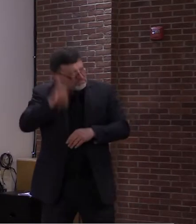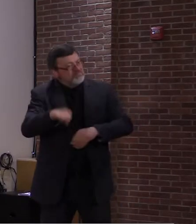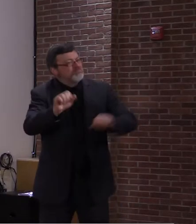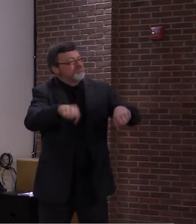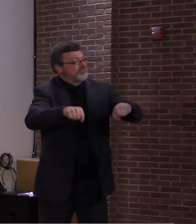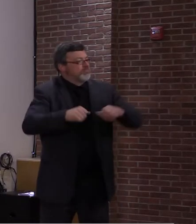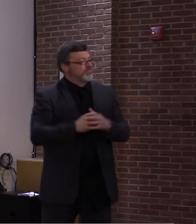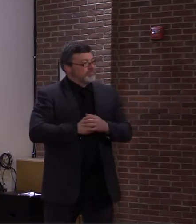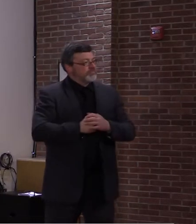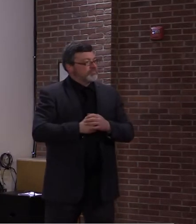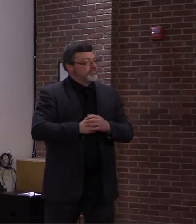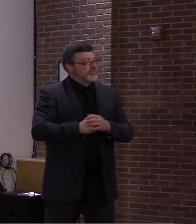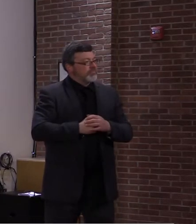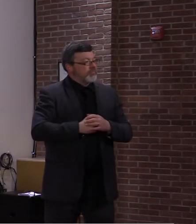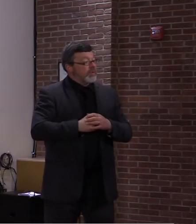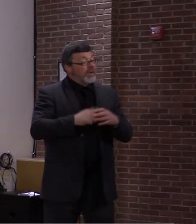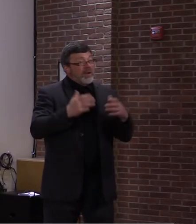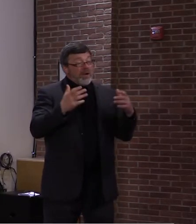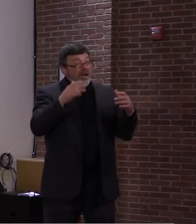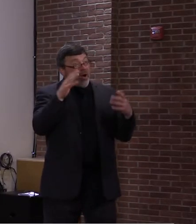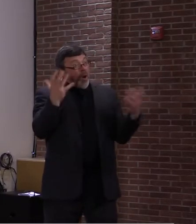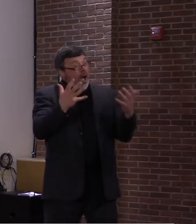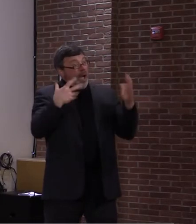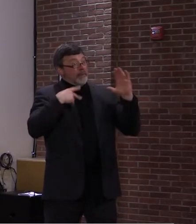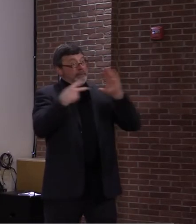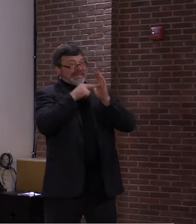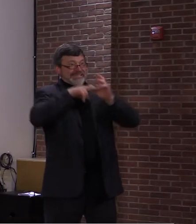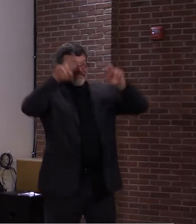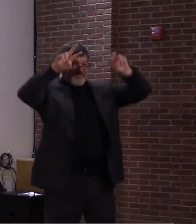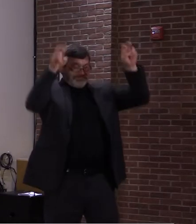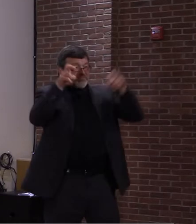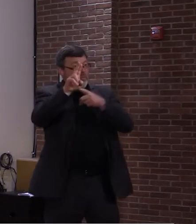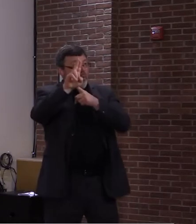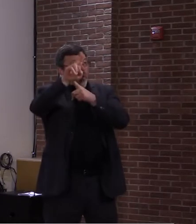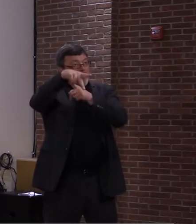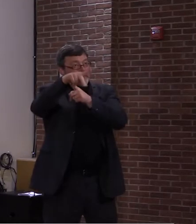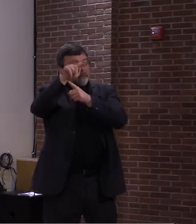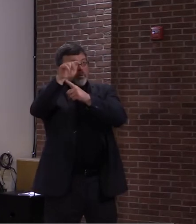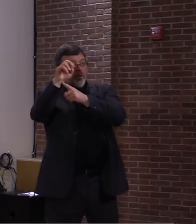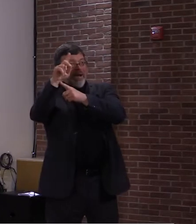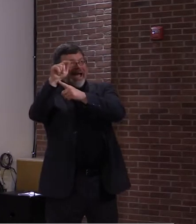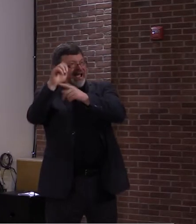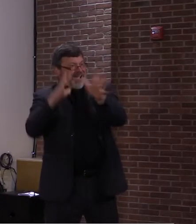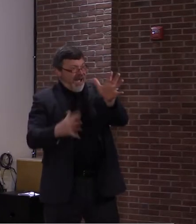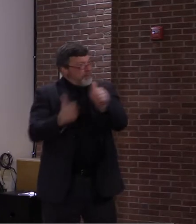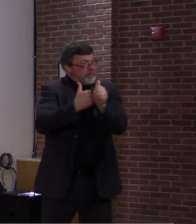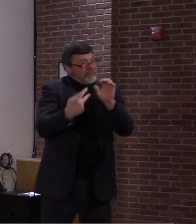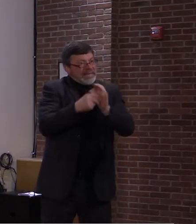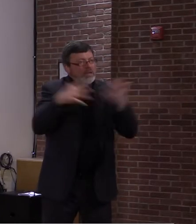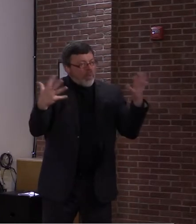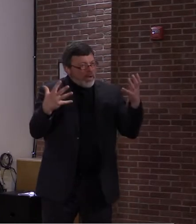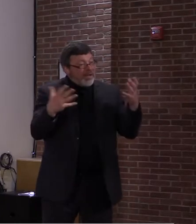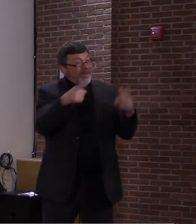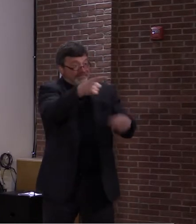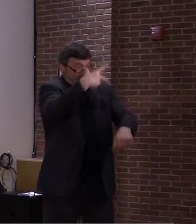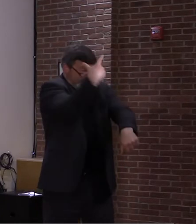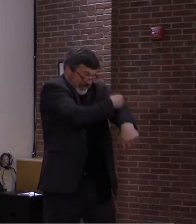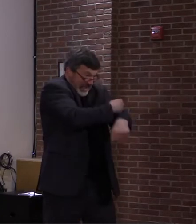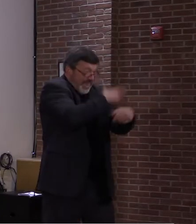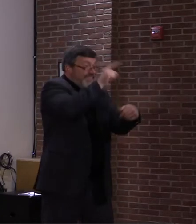up to date on COVID vaccines, meaning you have at least gotten your first booster